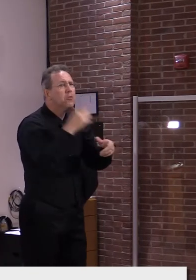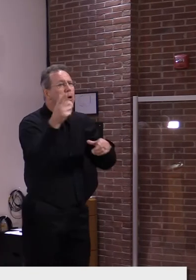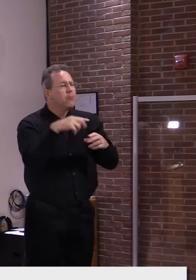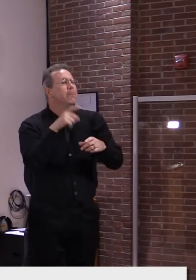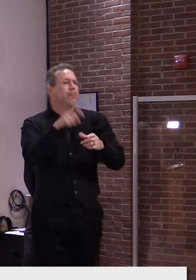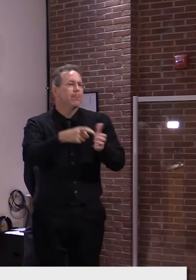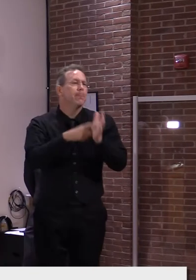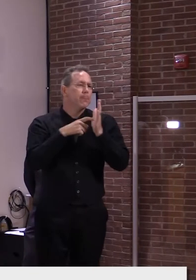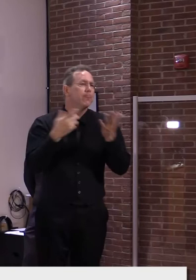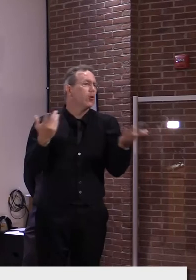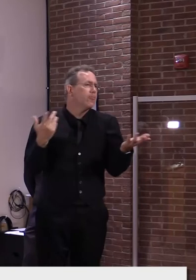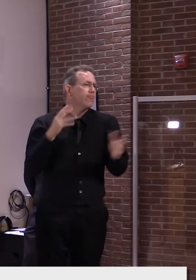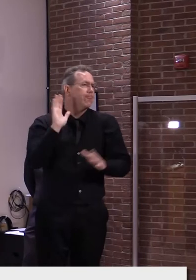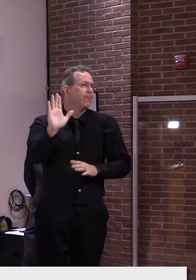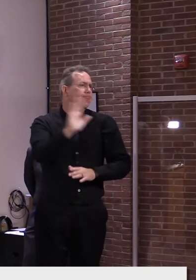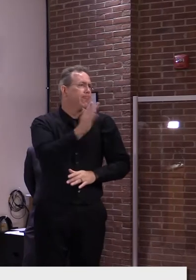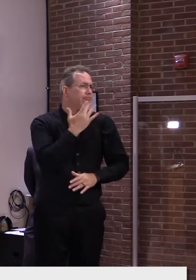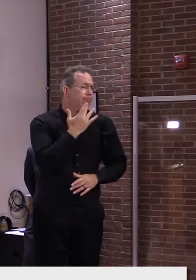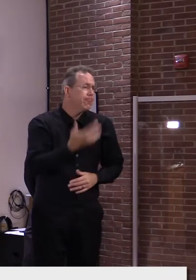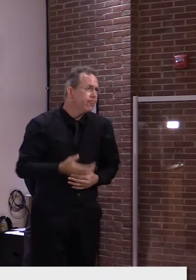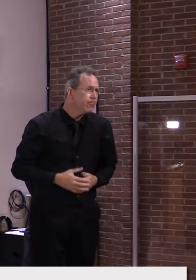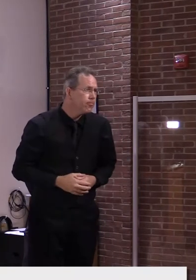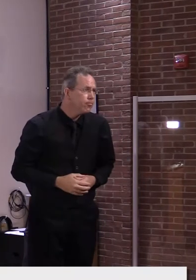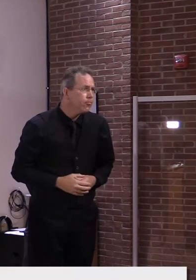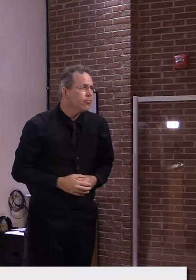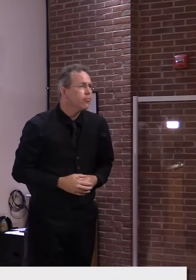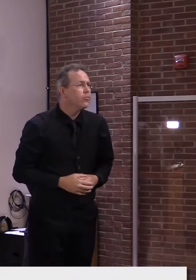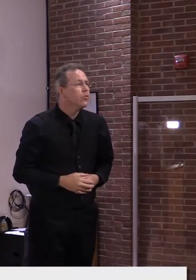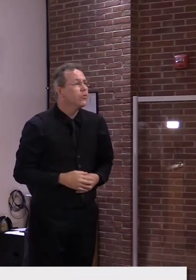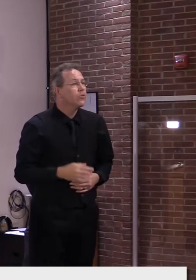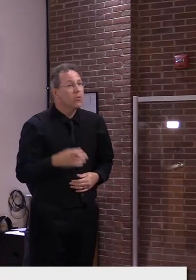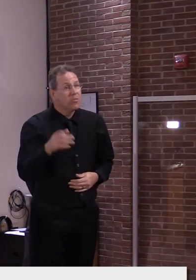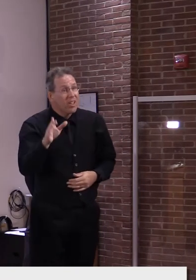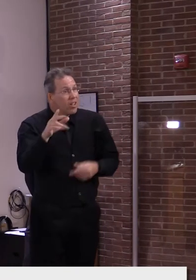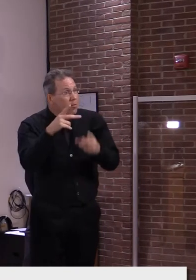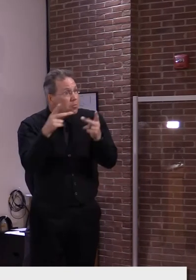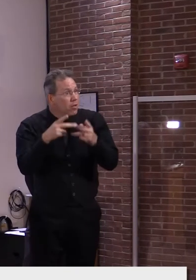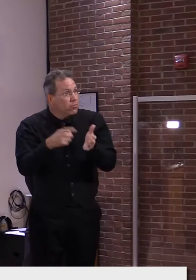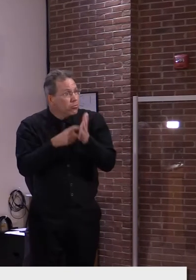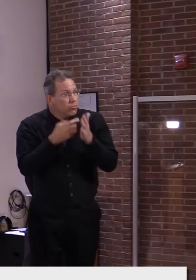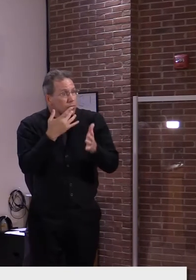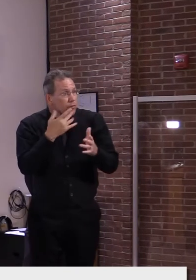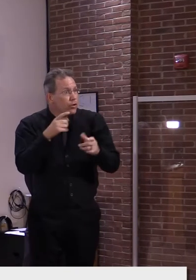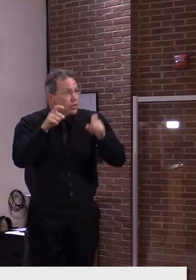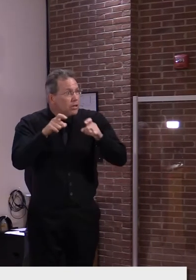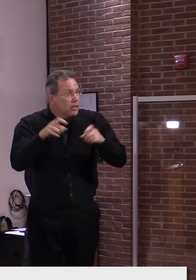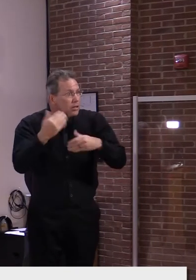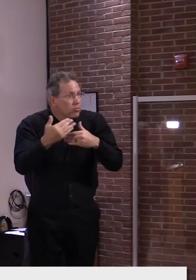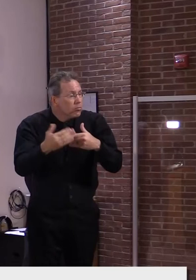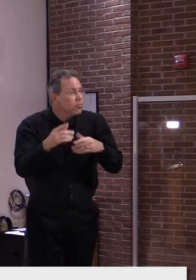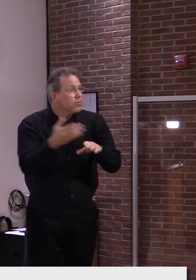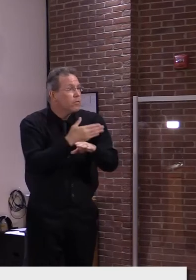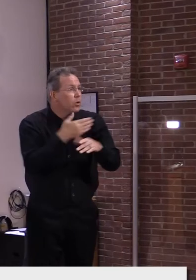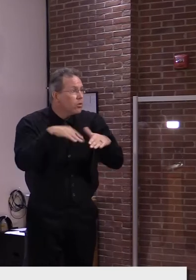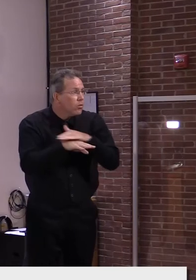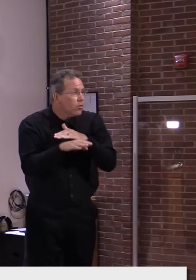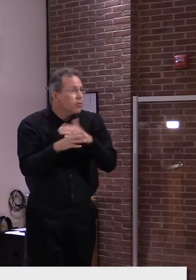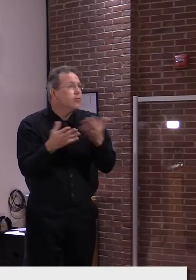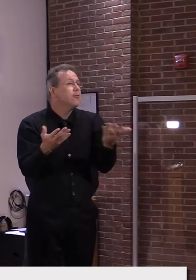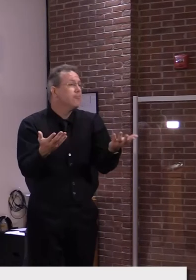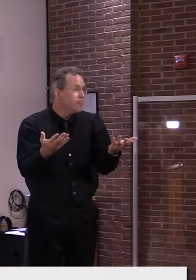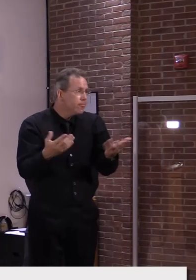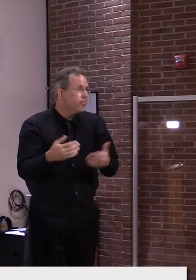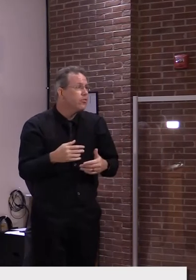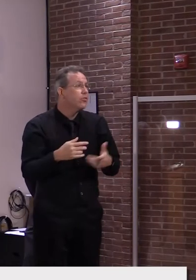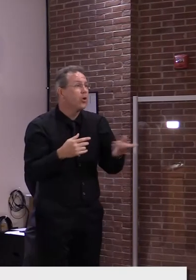it be this pre-operative testing, whether it be wearing a mask when you go into a facility or not.